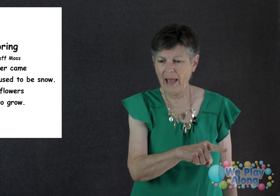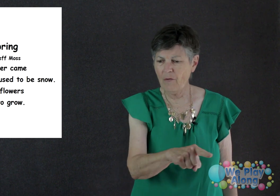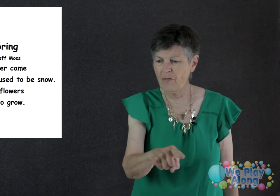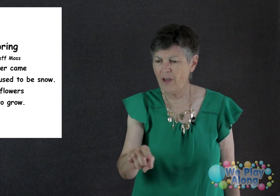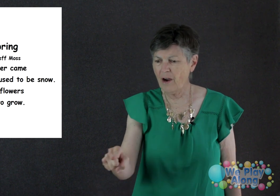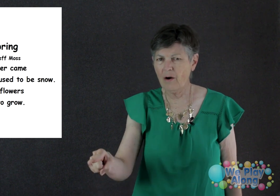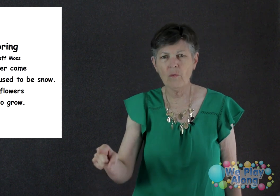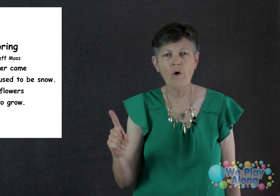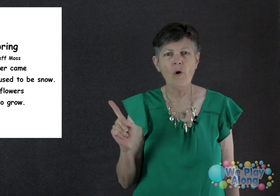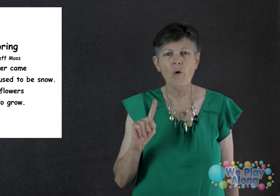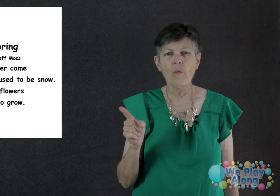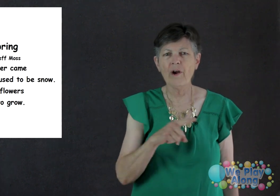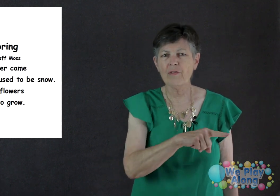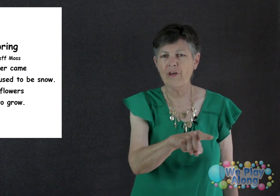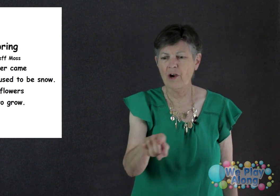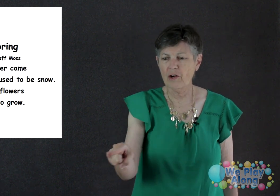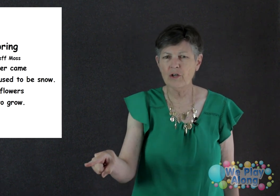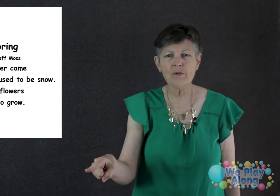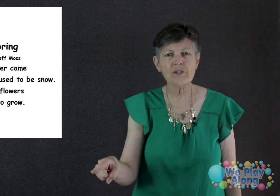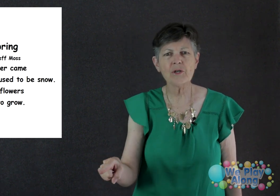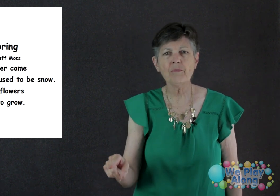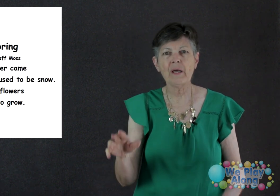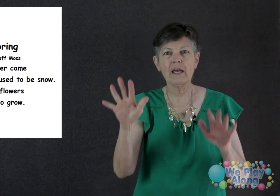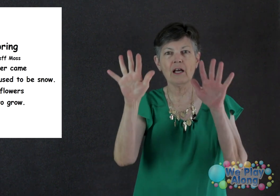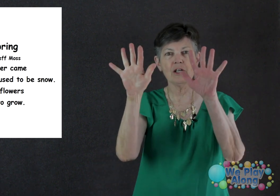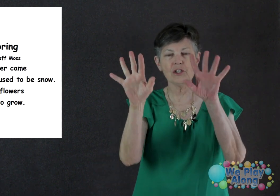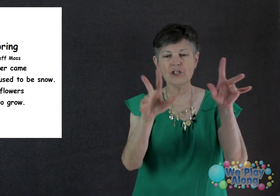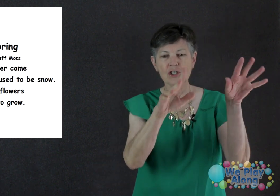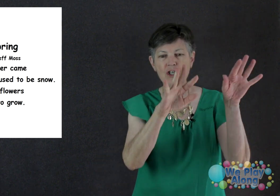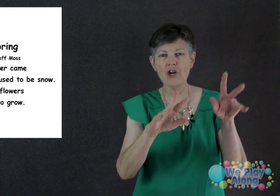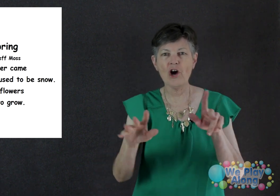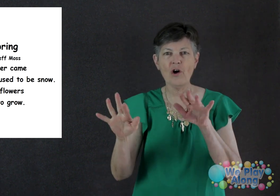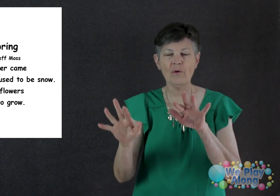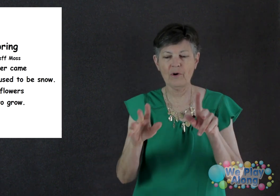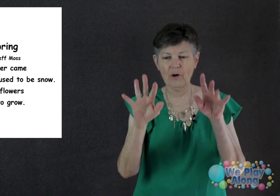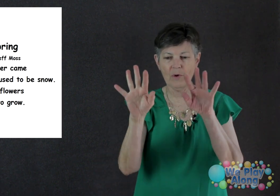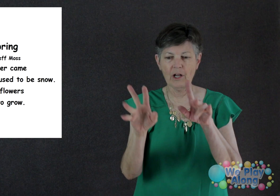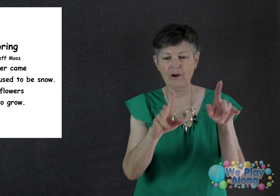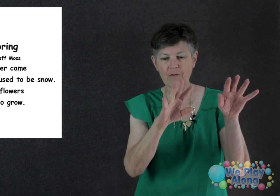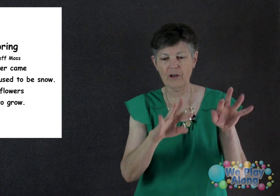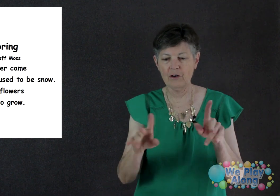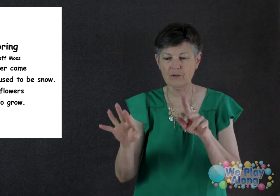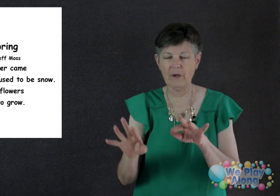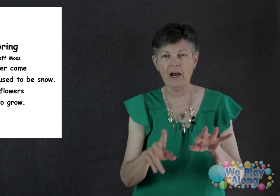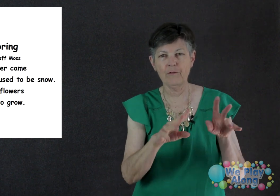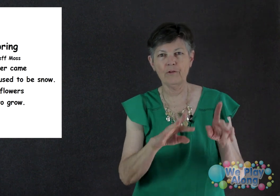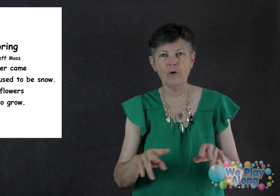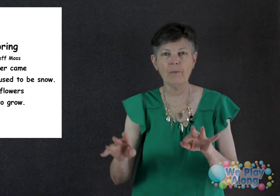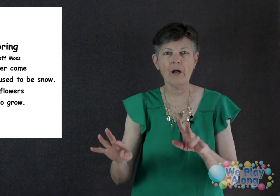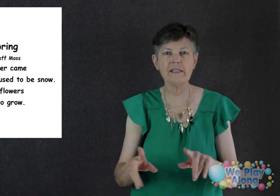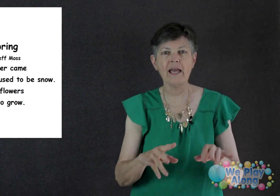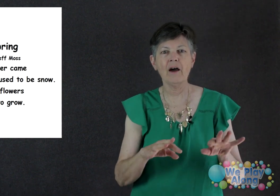out there, where there used to be snow. And we're going to wiggle our fingers. We kind of float them on down.